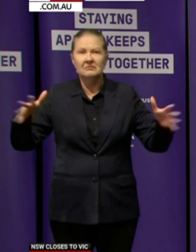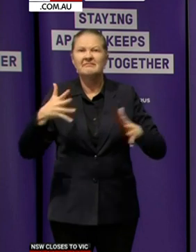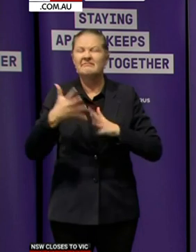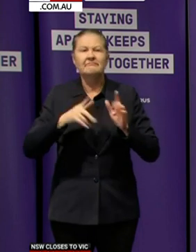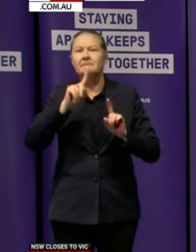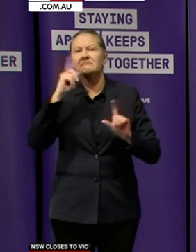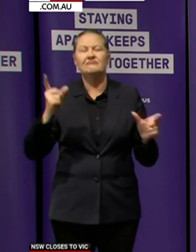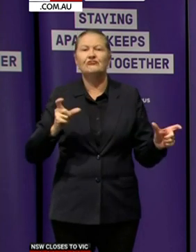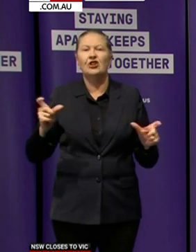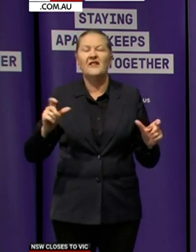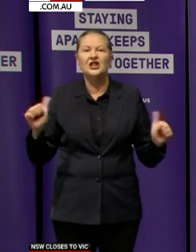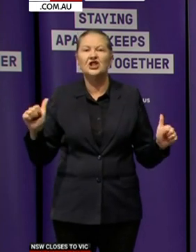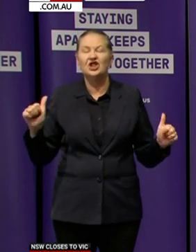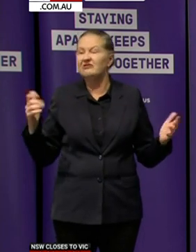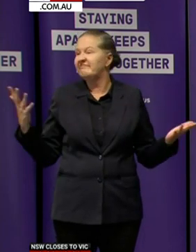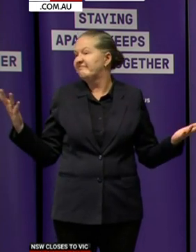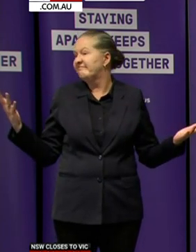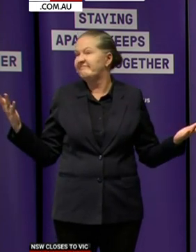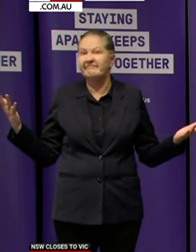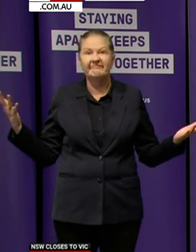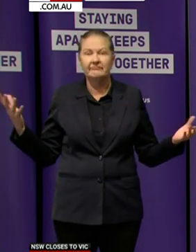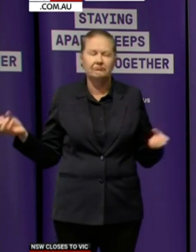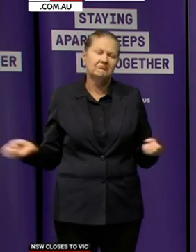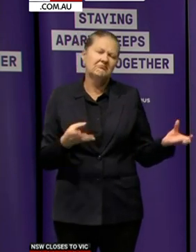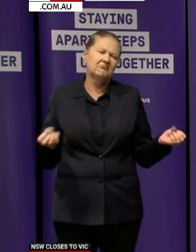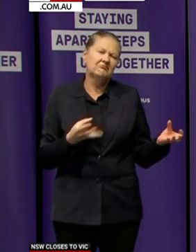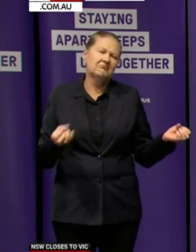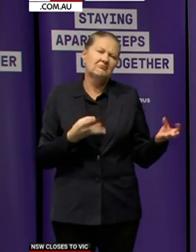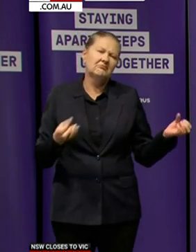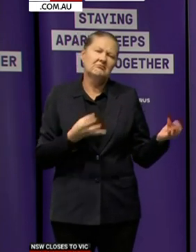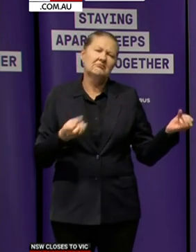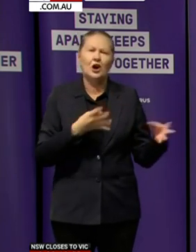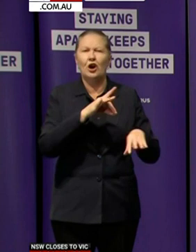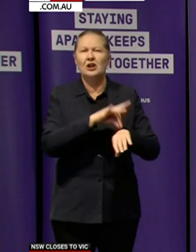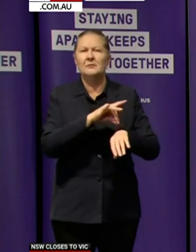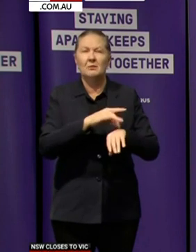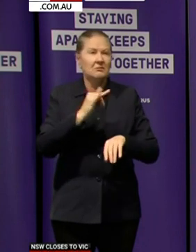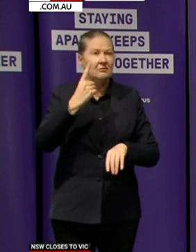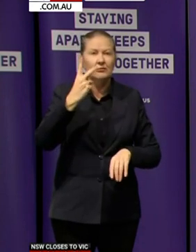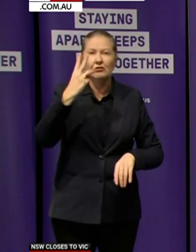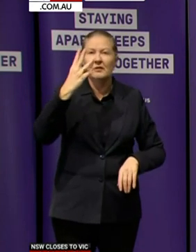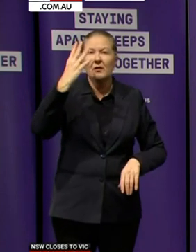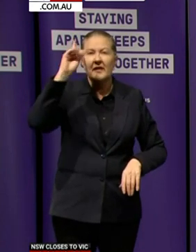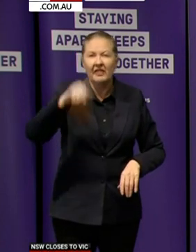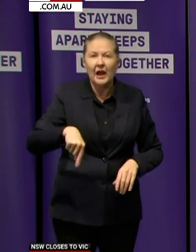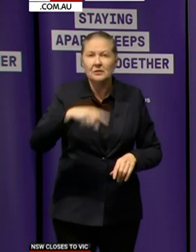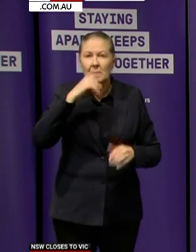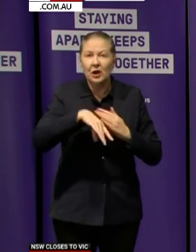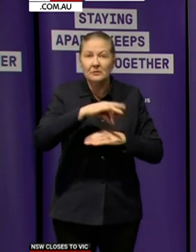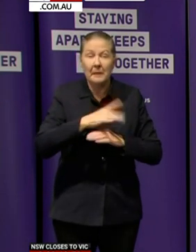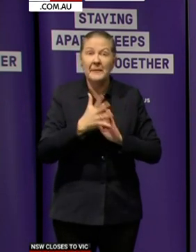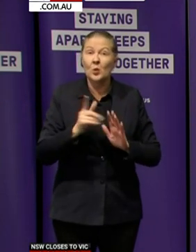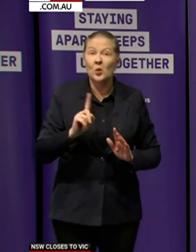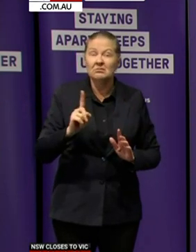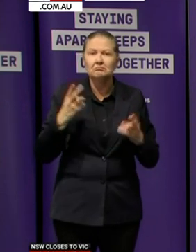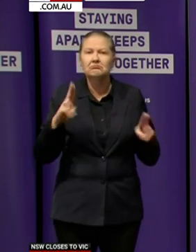from us and we will have thousands of people in hospital, and we all know what that means. That means tragedy. We've already had